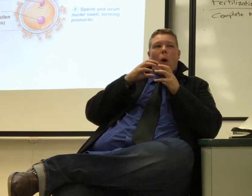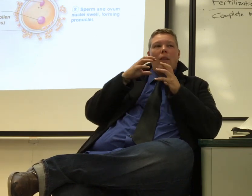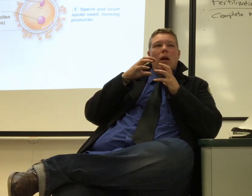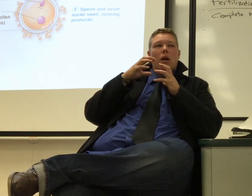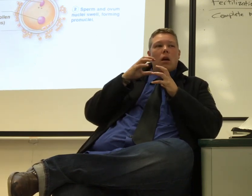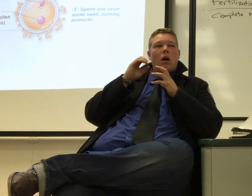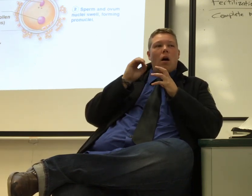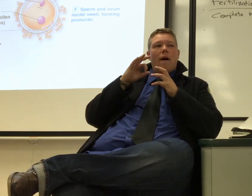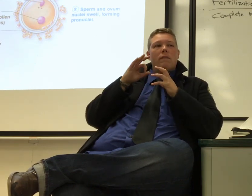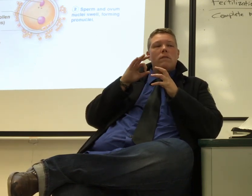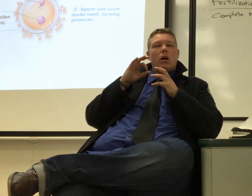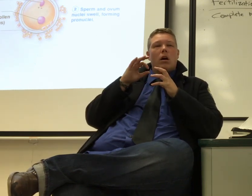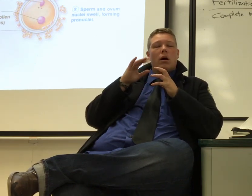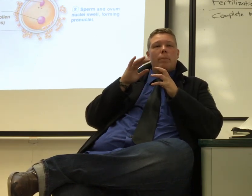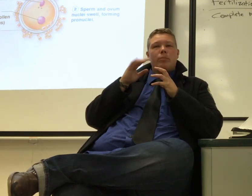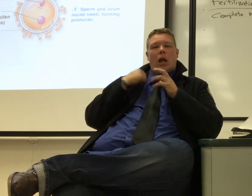the